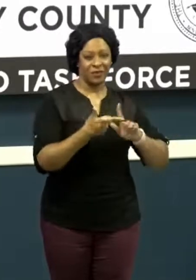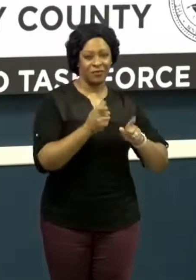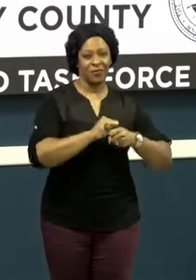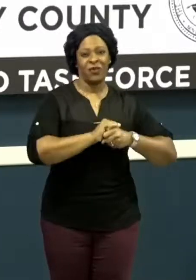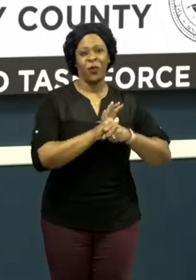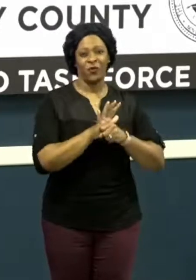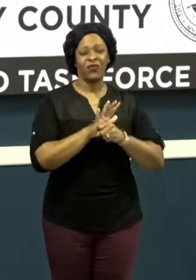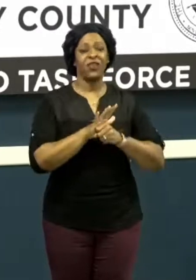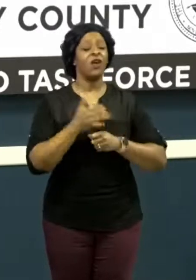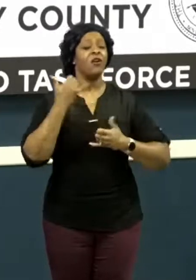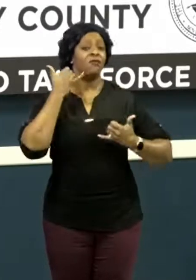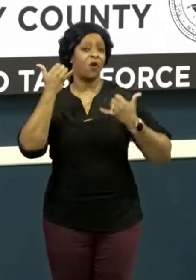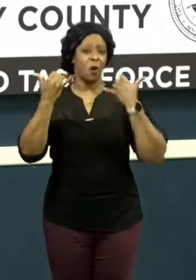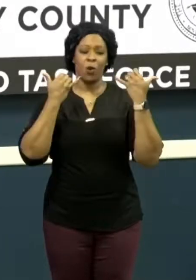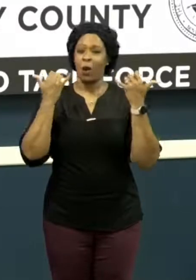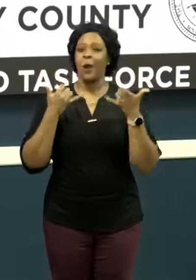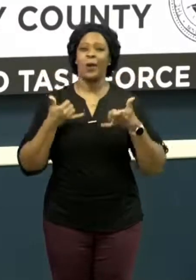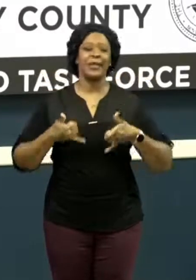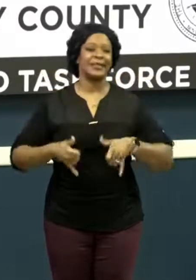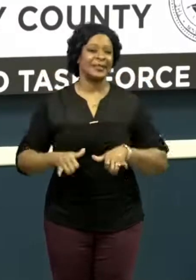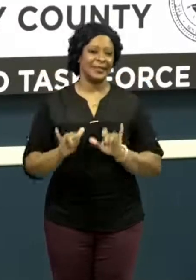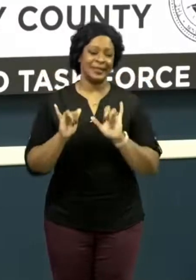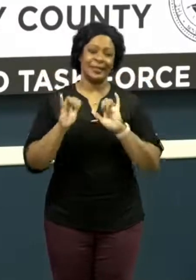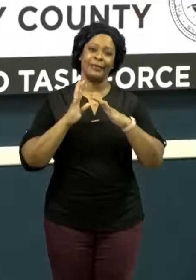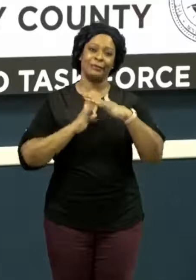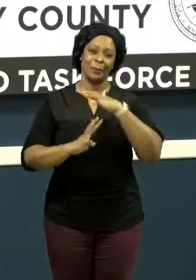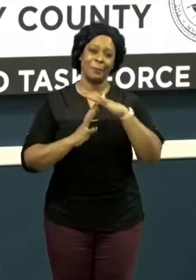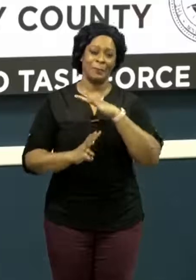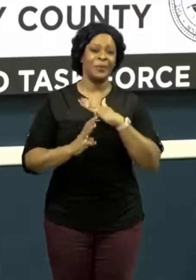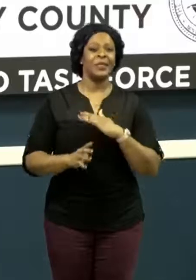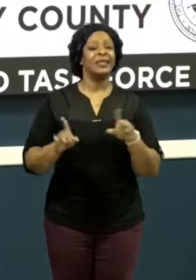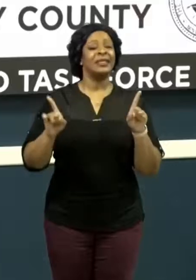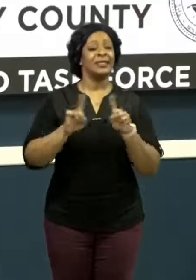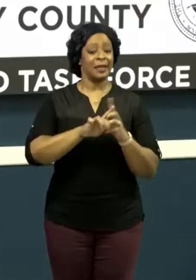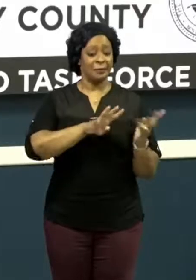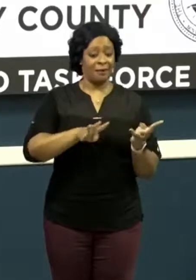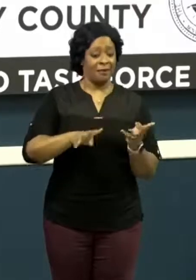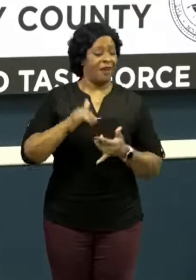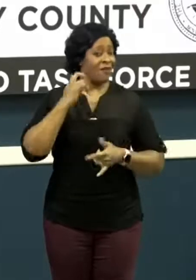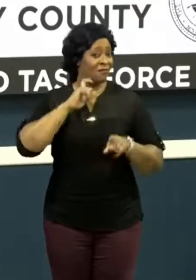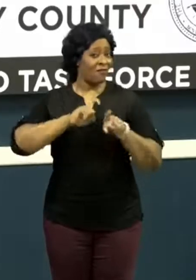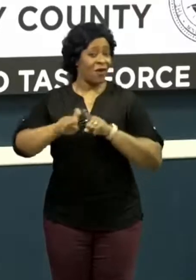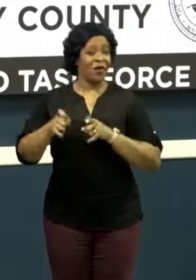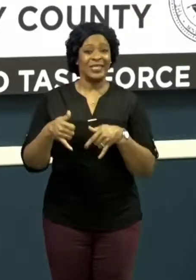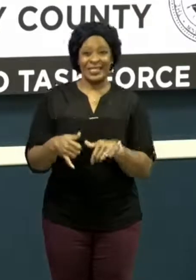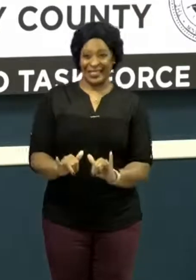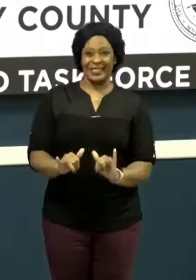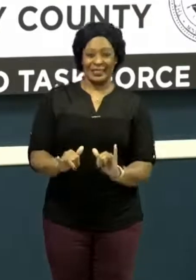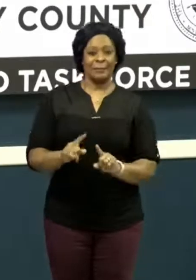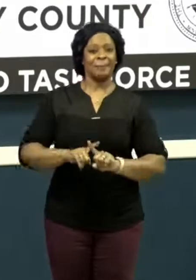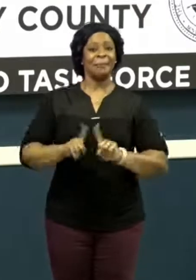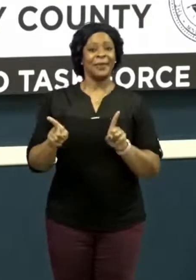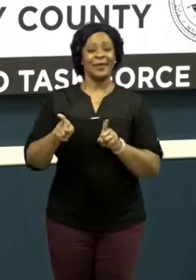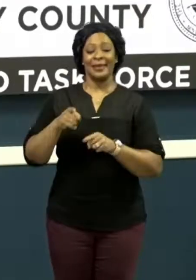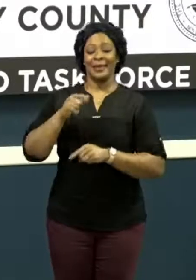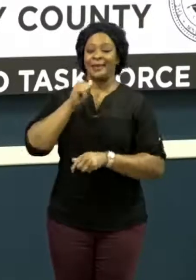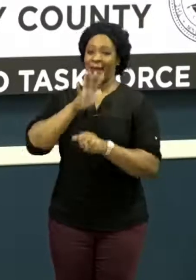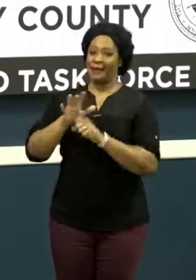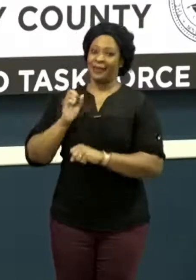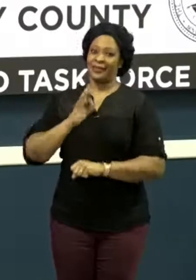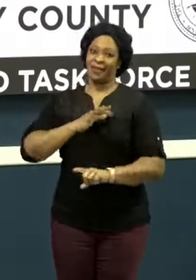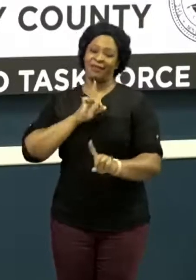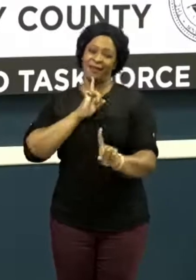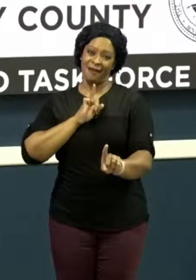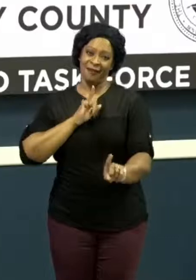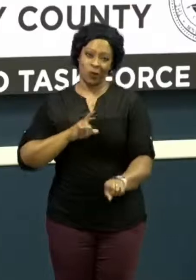rest assured the phone calls have not let up. So we have the same volume of phone calls that we've had, but half the staff to